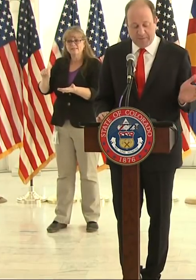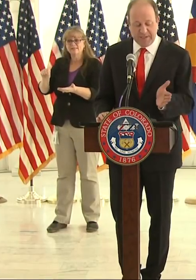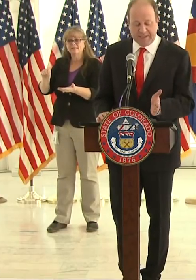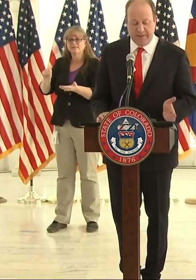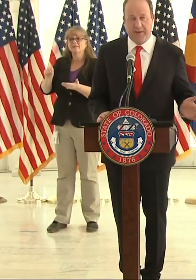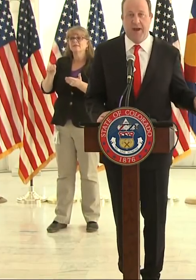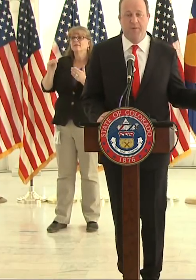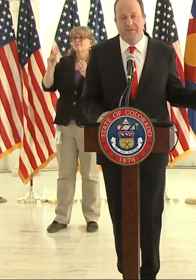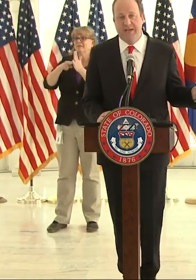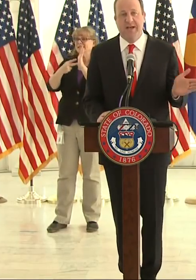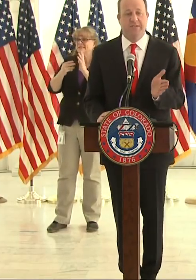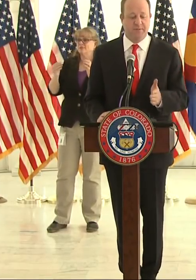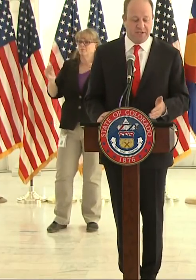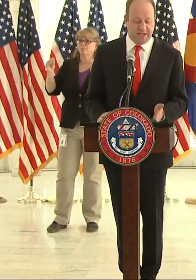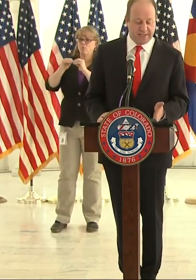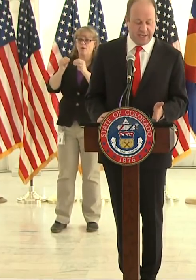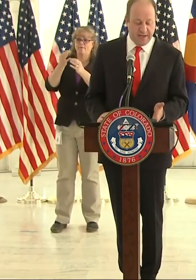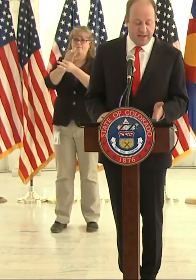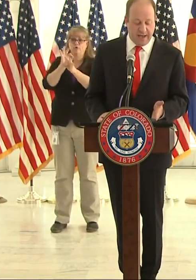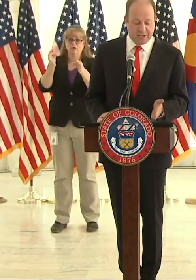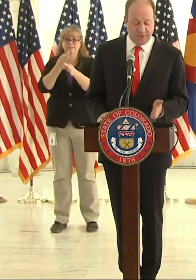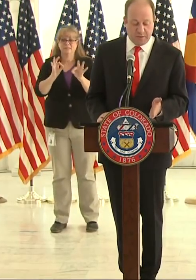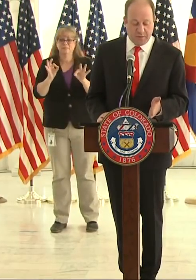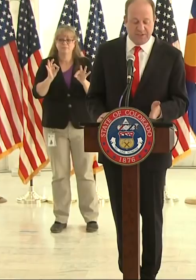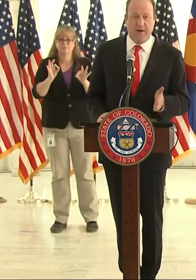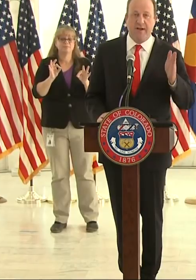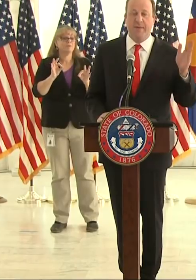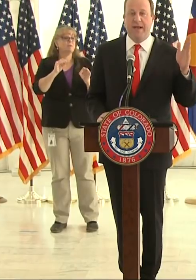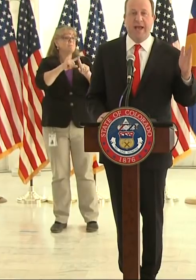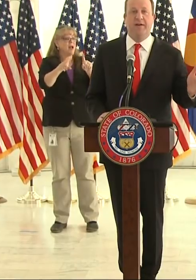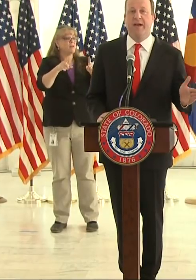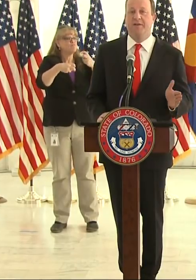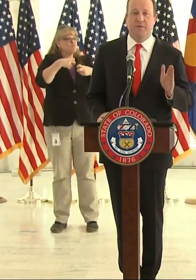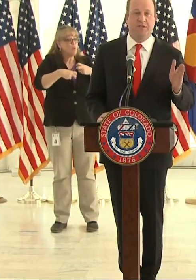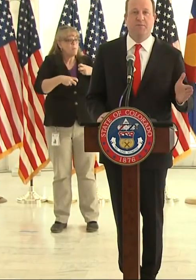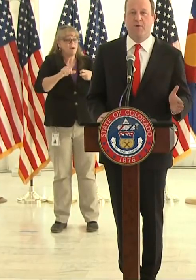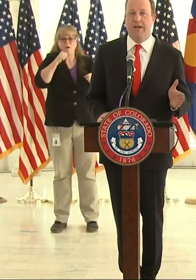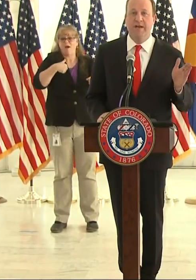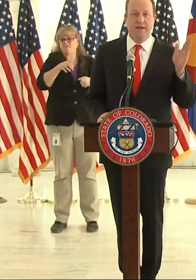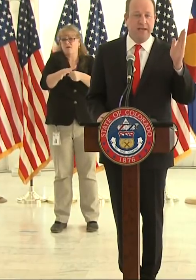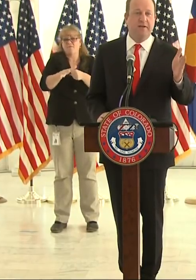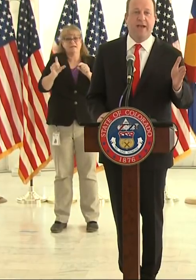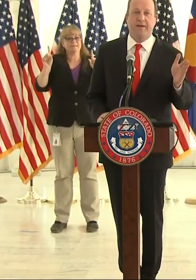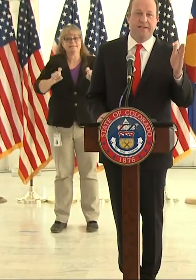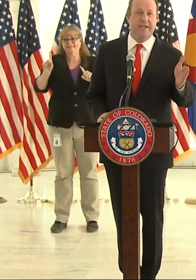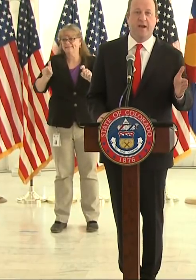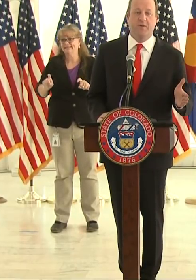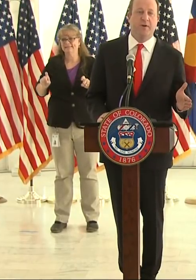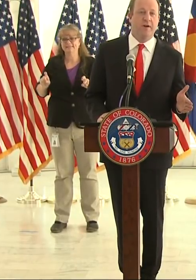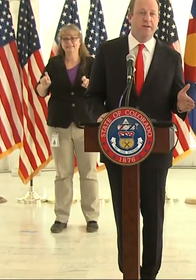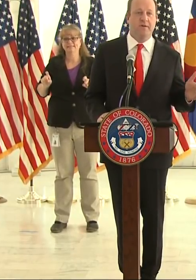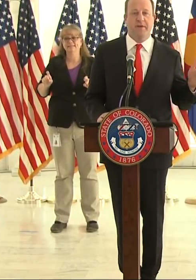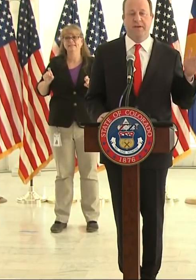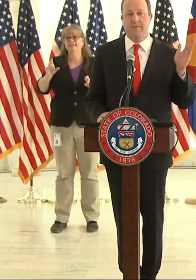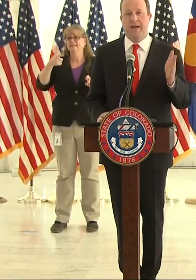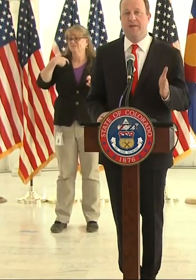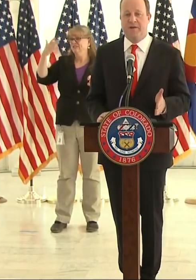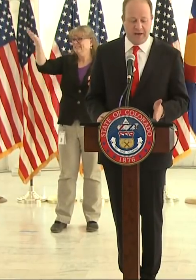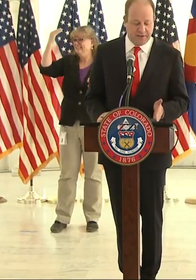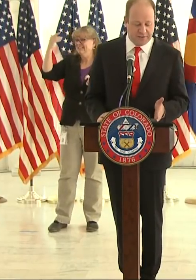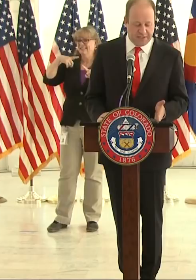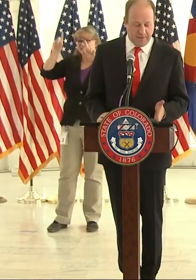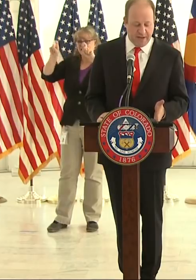We're rapidly scaling it up. We have 10 times as much testing as we did when we started. Many county healths that we're supporting, Eagle County is there with regard to their ability.